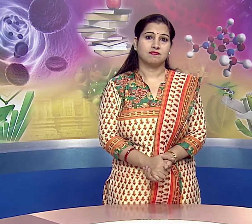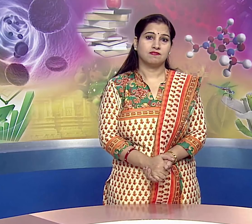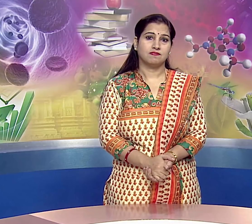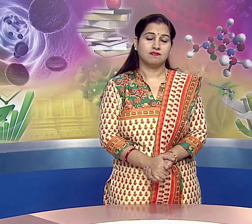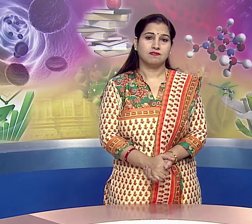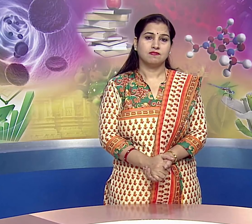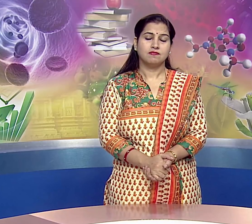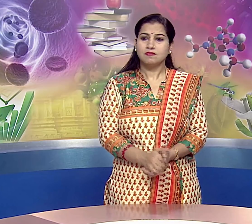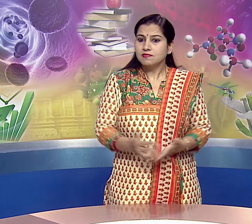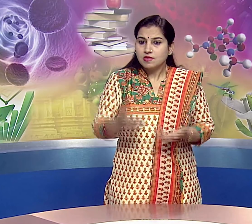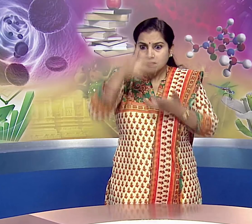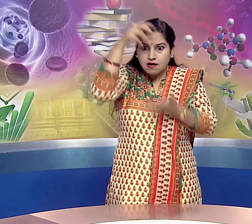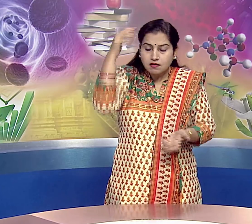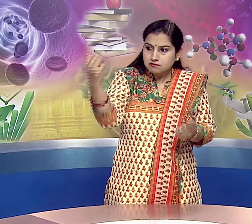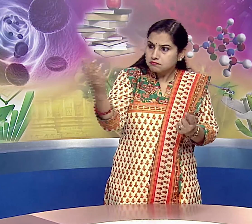to face the tiger.